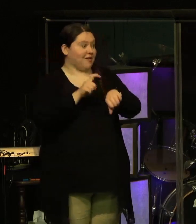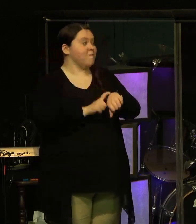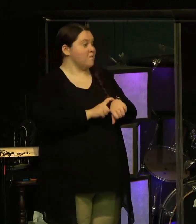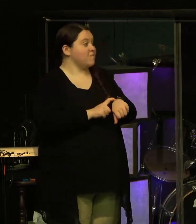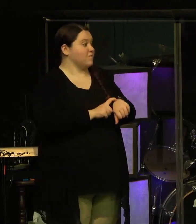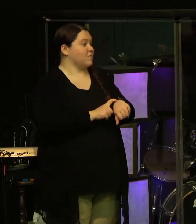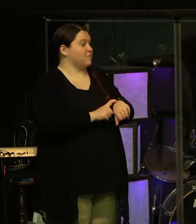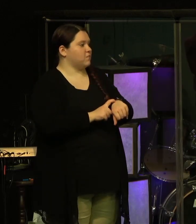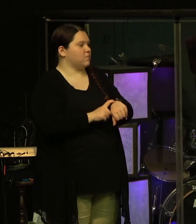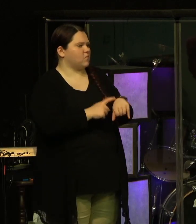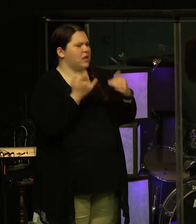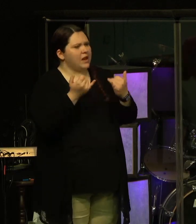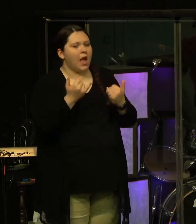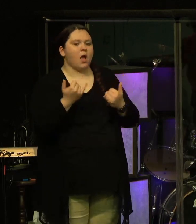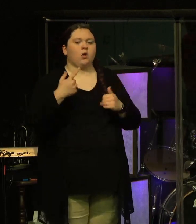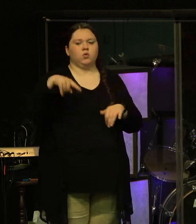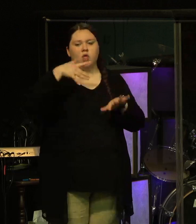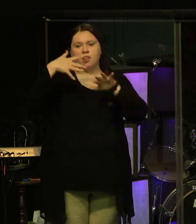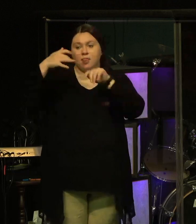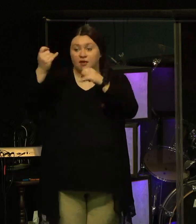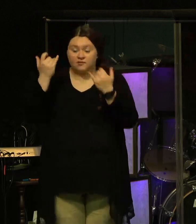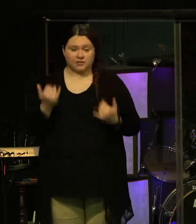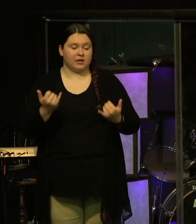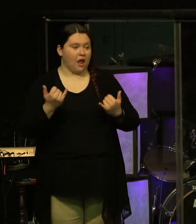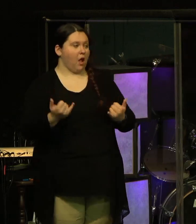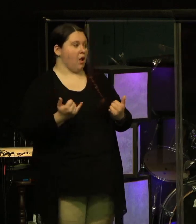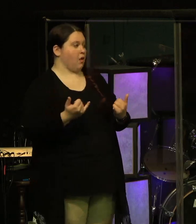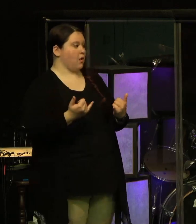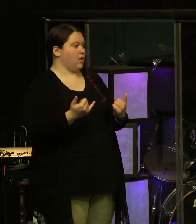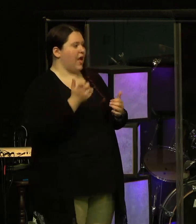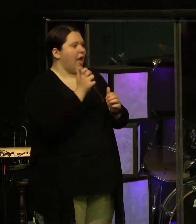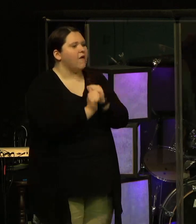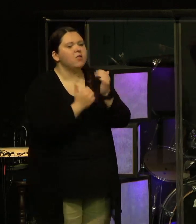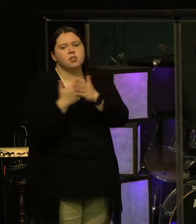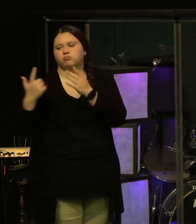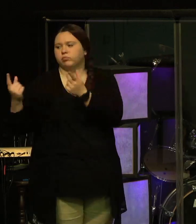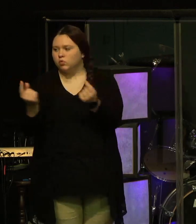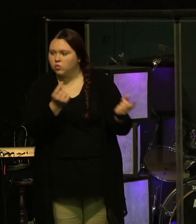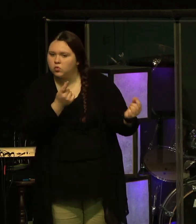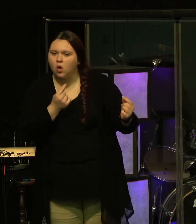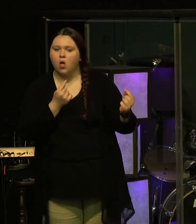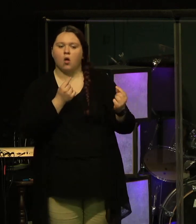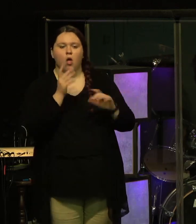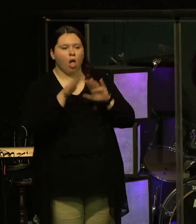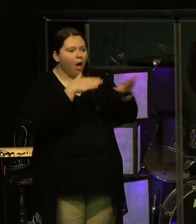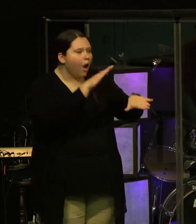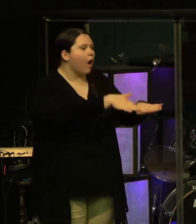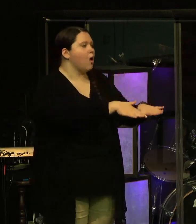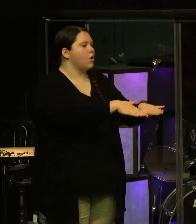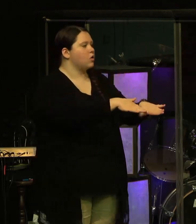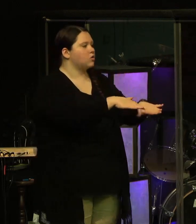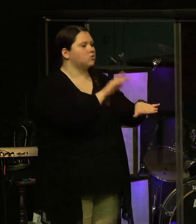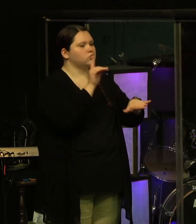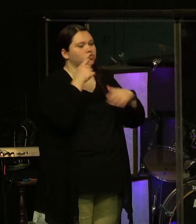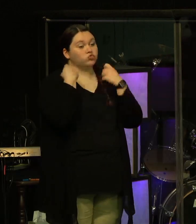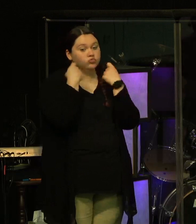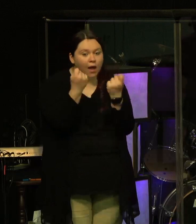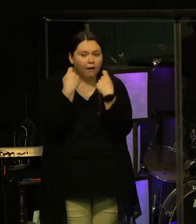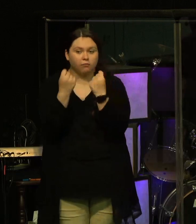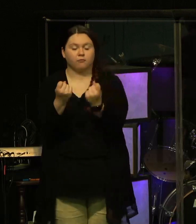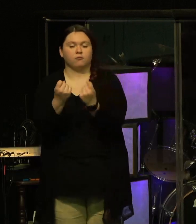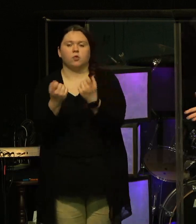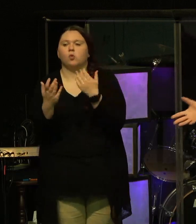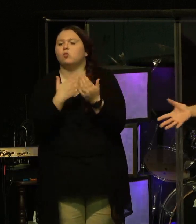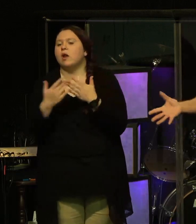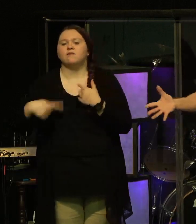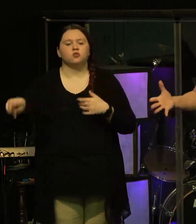when you leave today and all of that, everything you do, every step, every time you go down the highway, whatever you